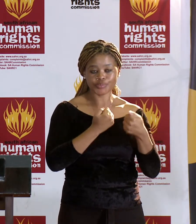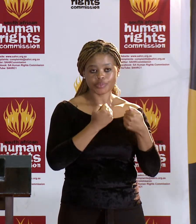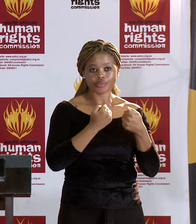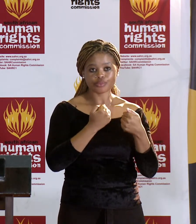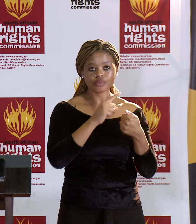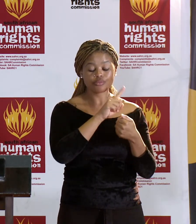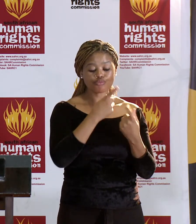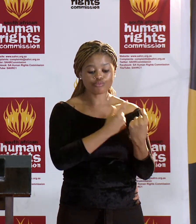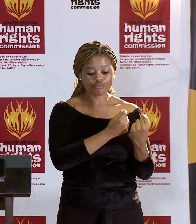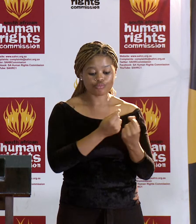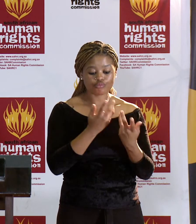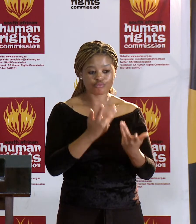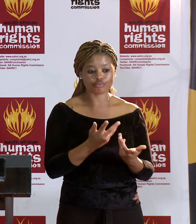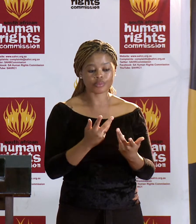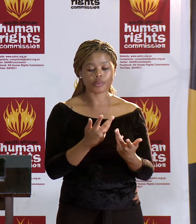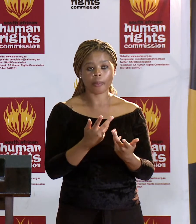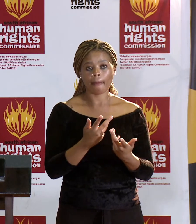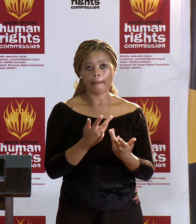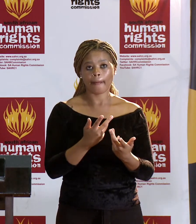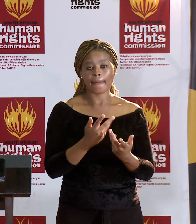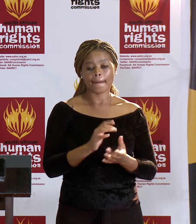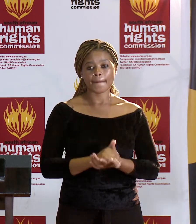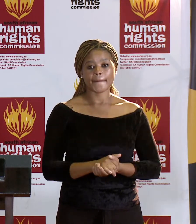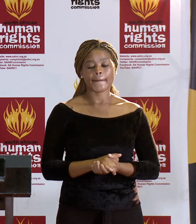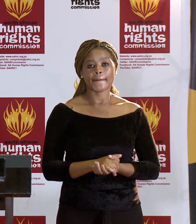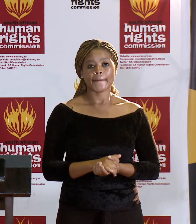instead of doing that,